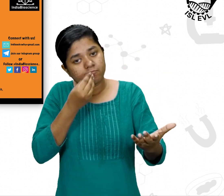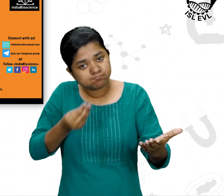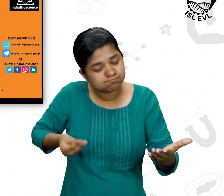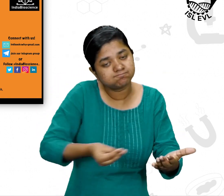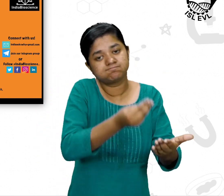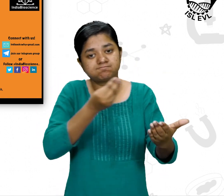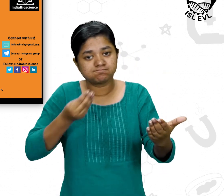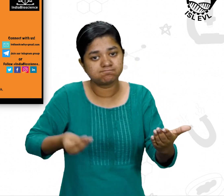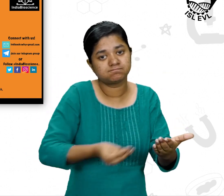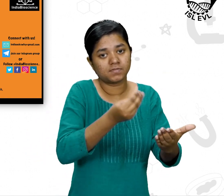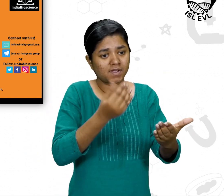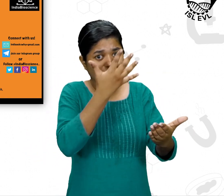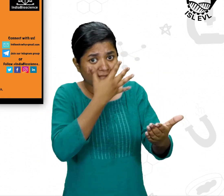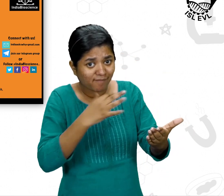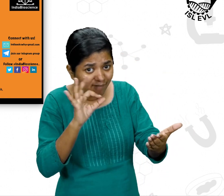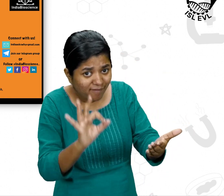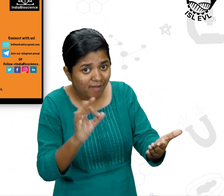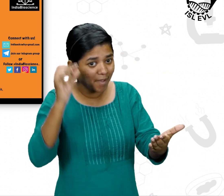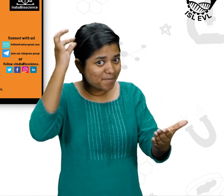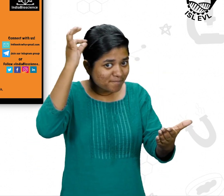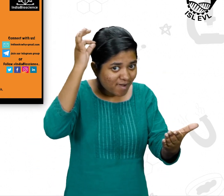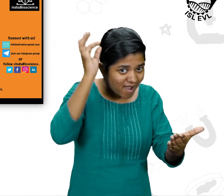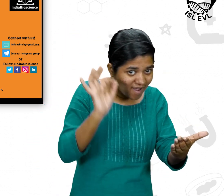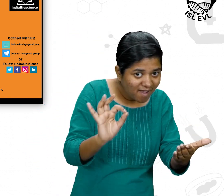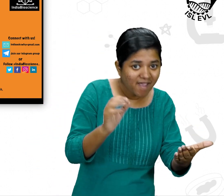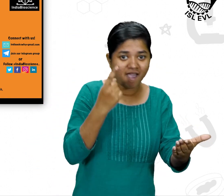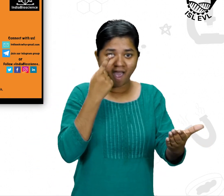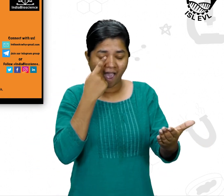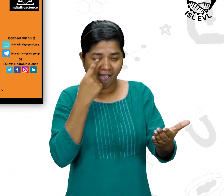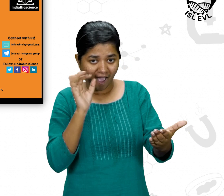your number one priority at that time, right?